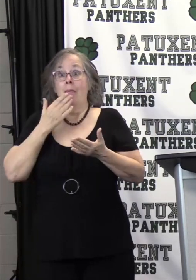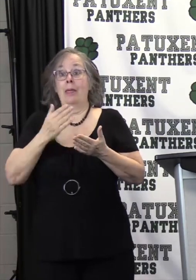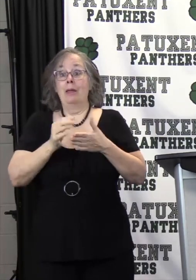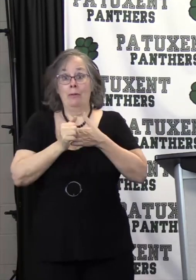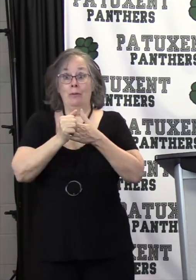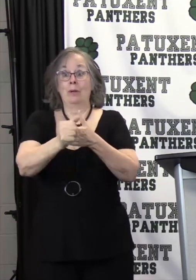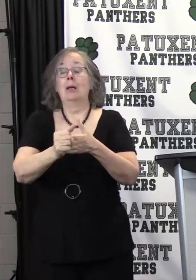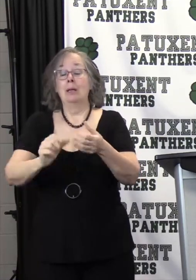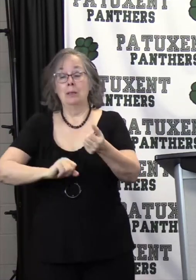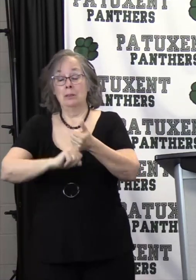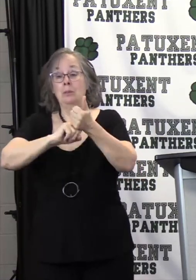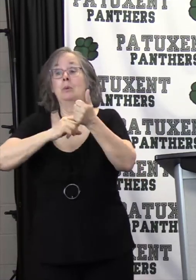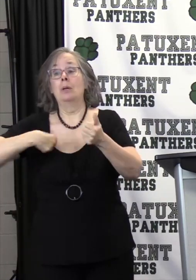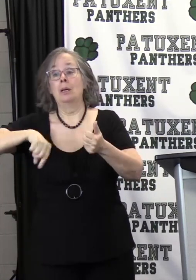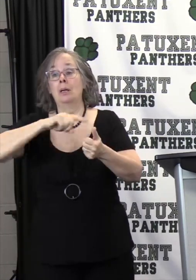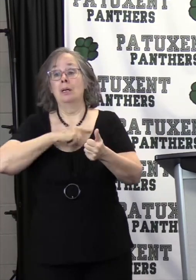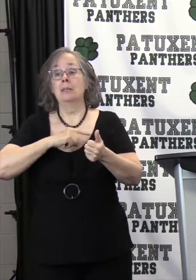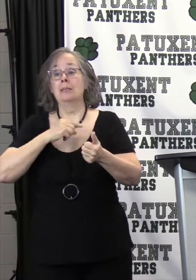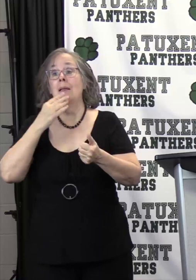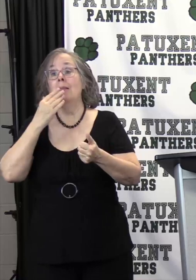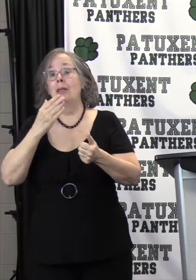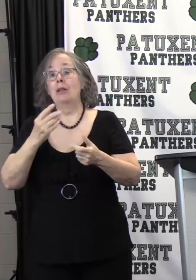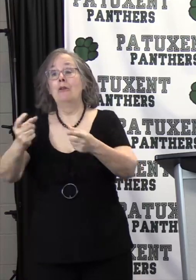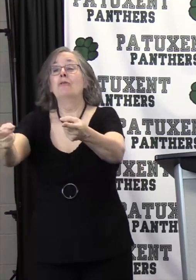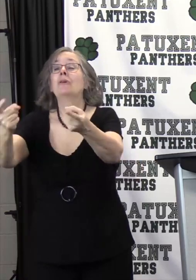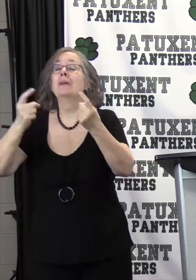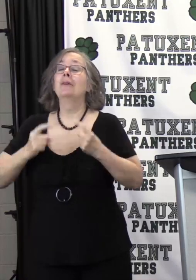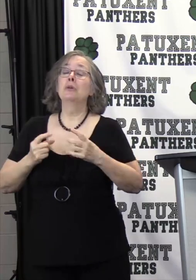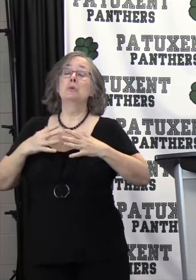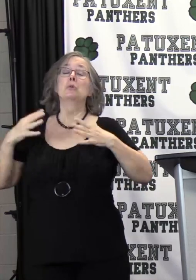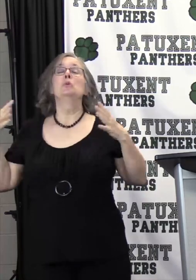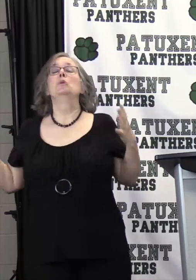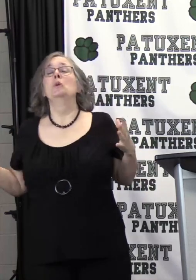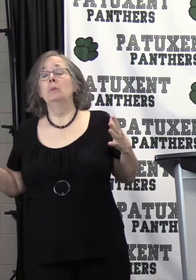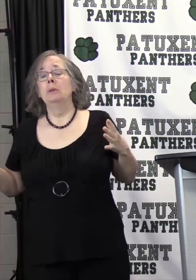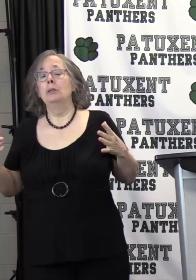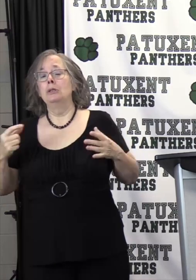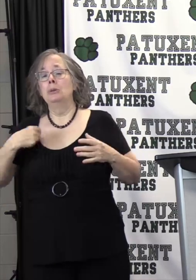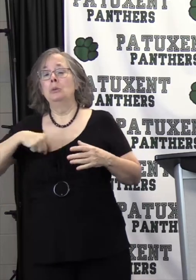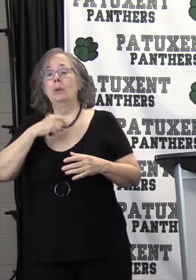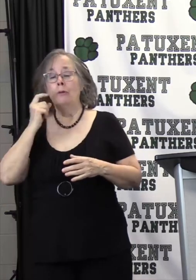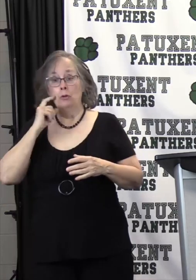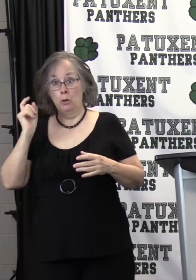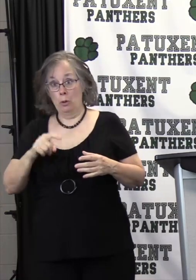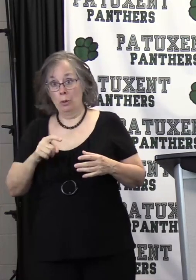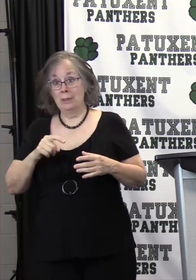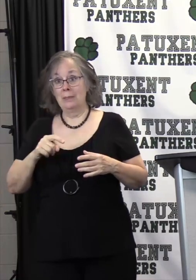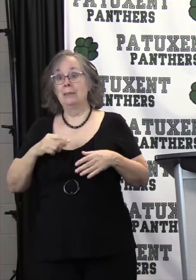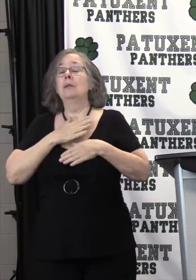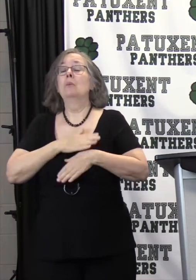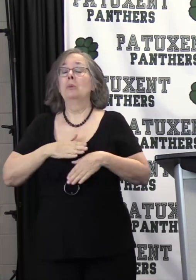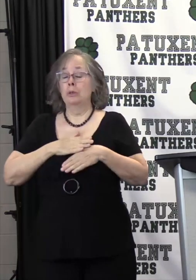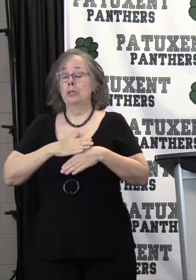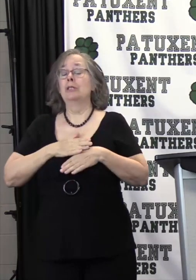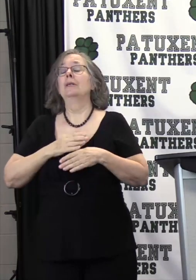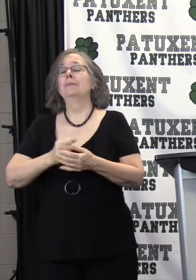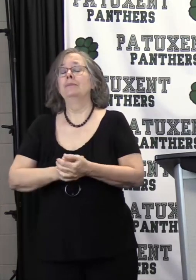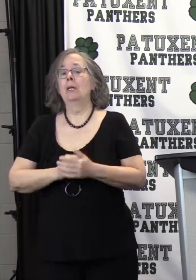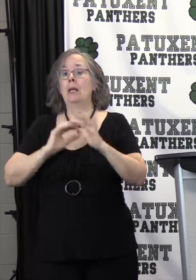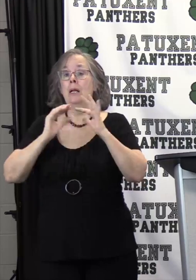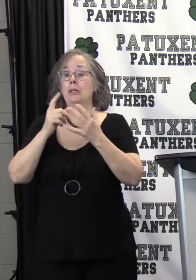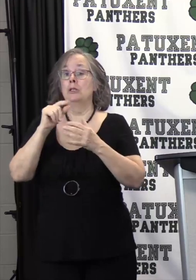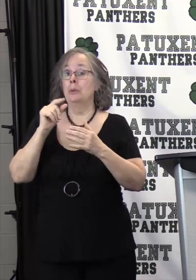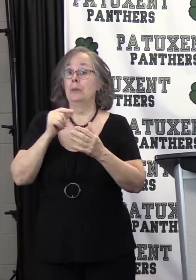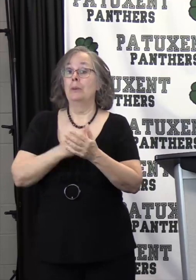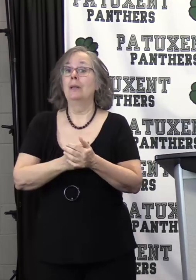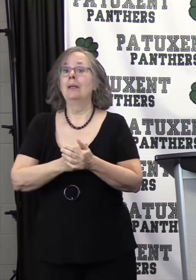guiding and supporting us, and thank you for giving your all. It is seen, and it is appreciated. Class of